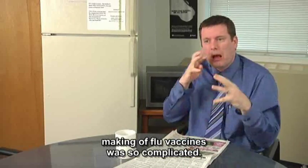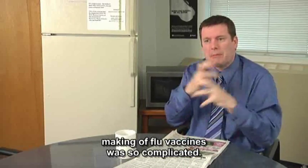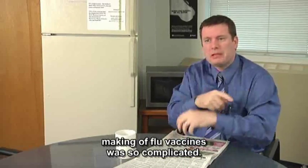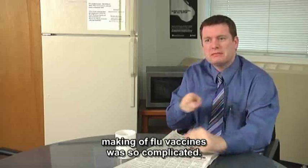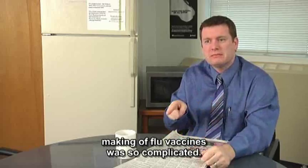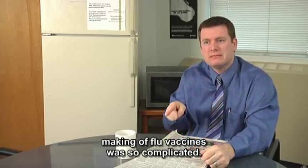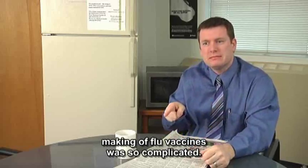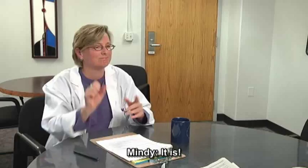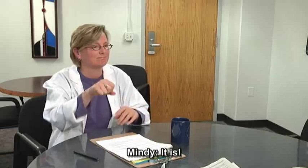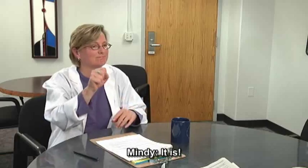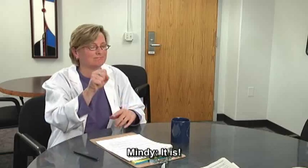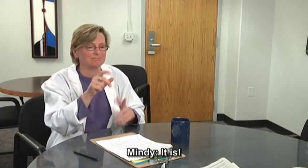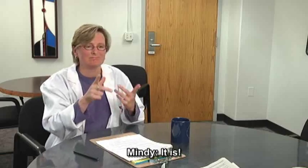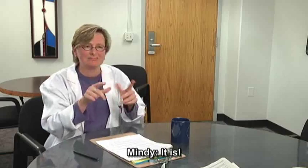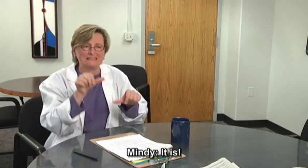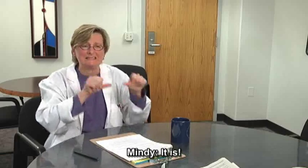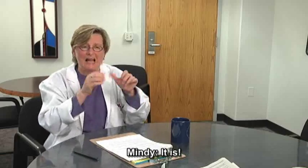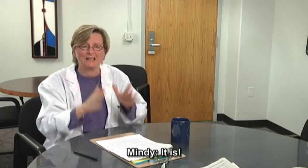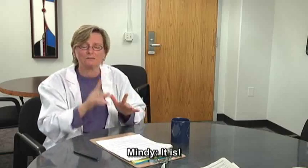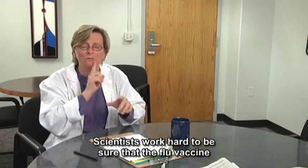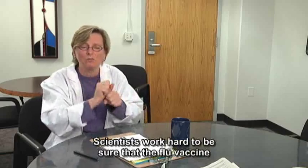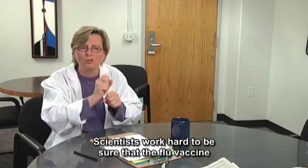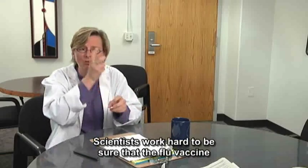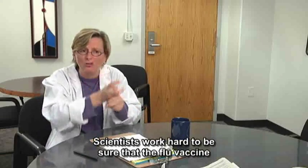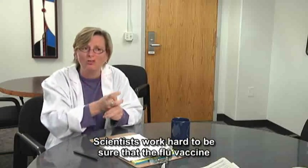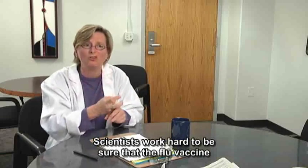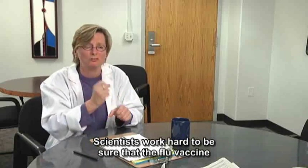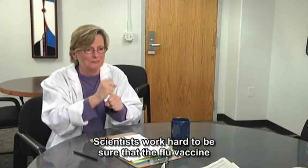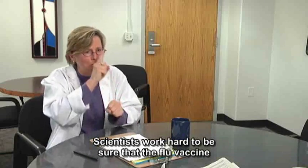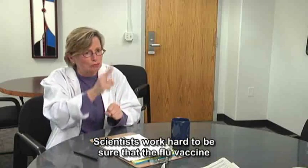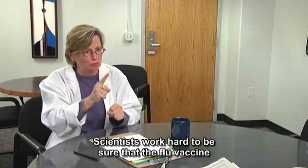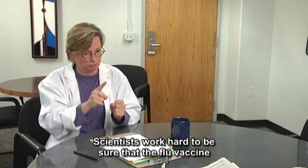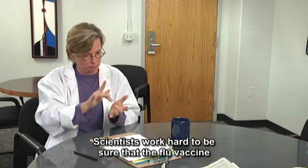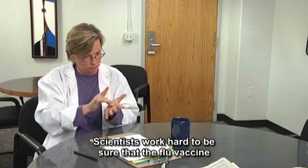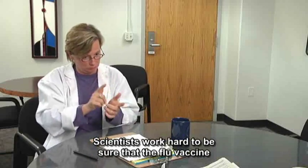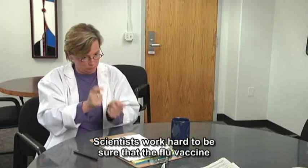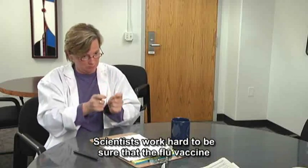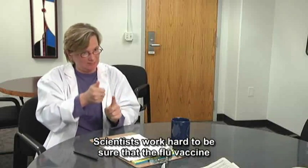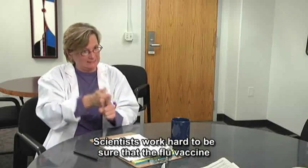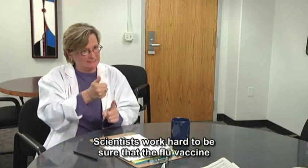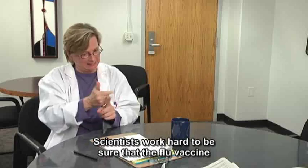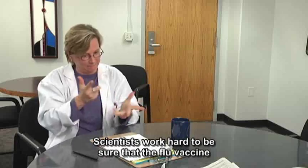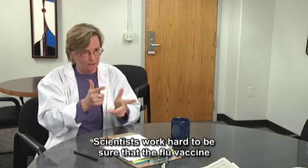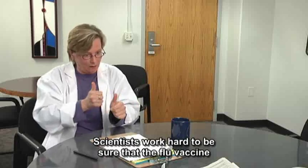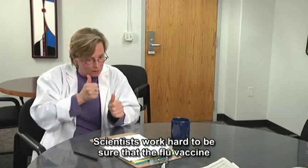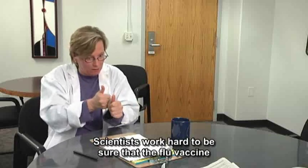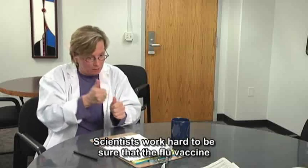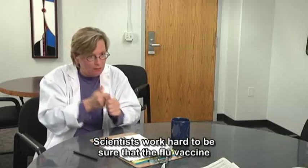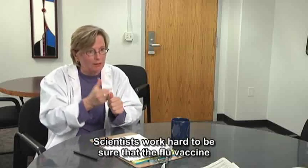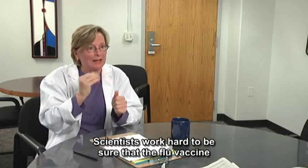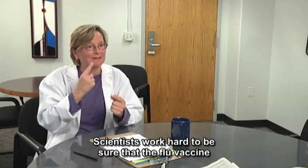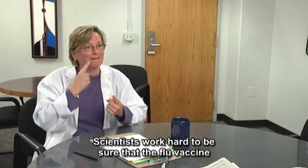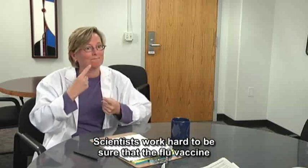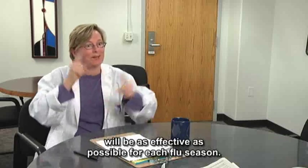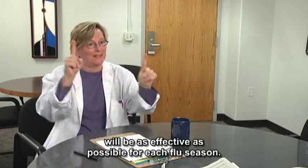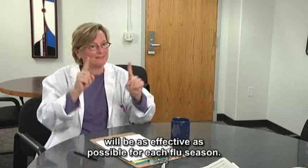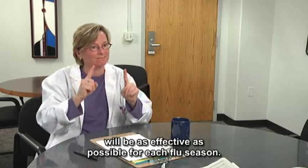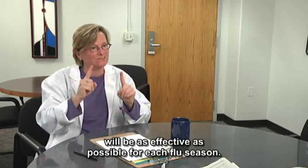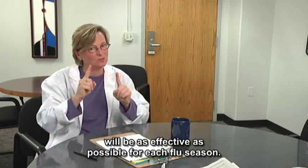That is. Scientists work hard to be sure that the flu vaccine will be as effective as possible for